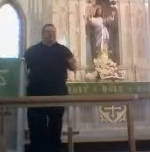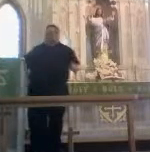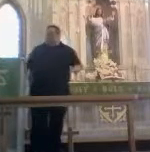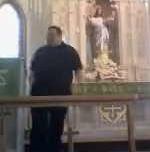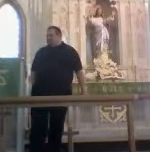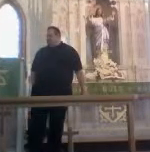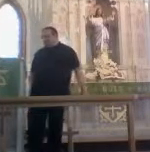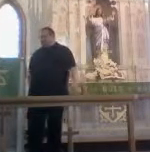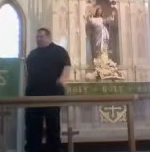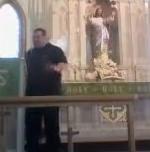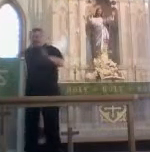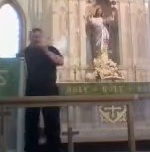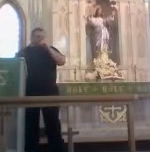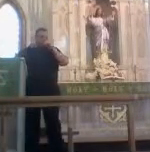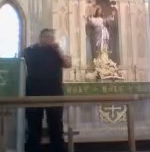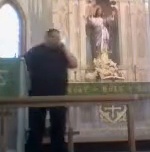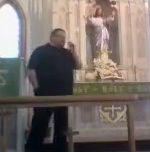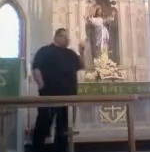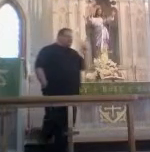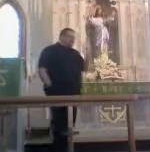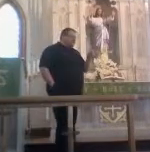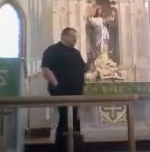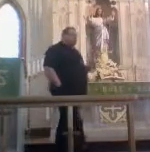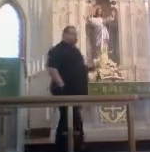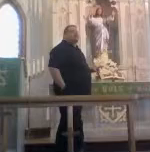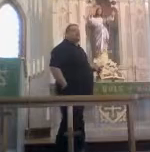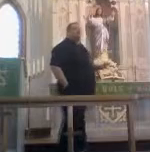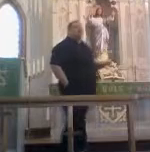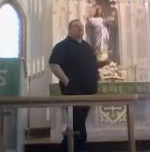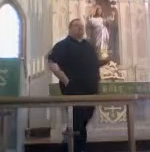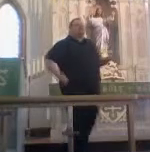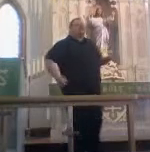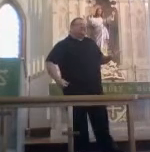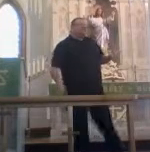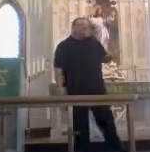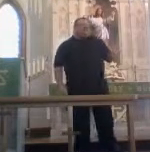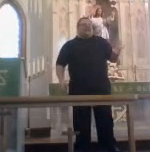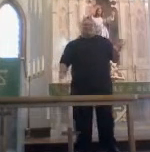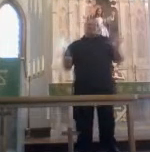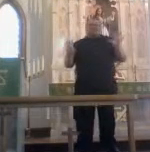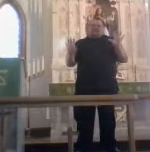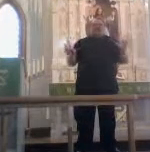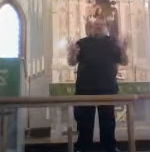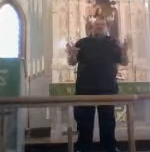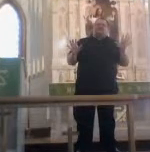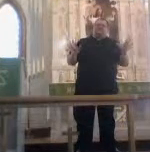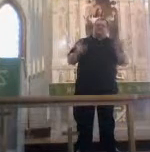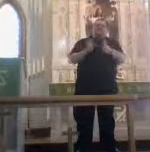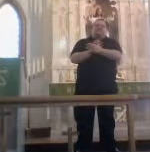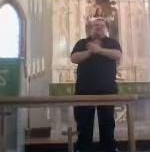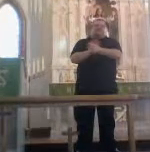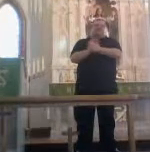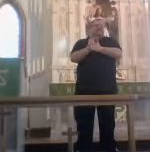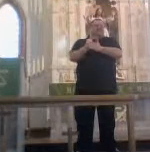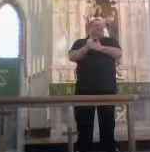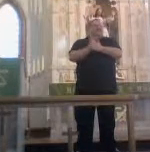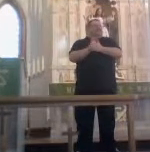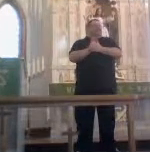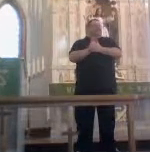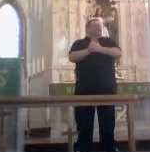Sanctifier. Let me start off by asking you a question today, and I'm not actually looking for an answer. Really, I'm not looking